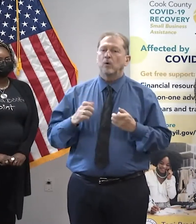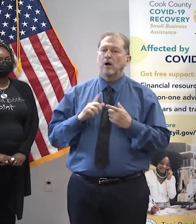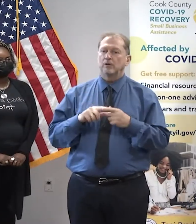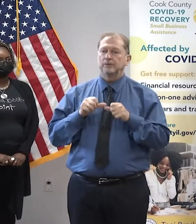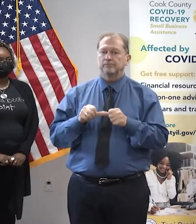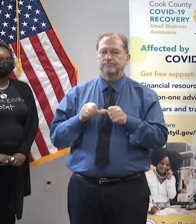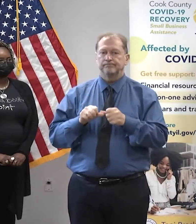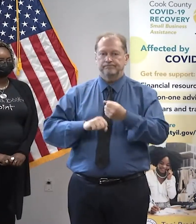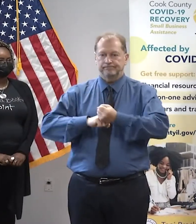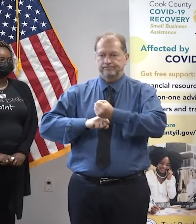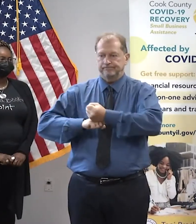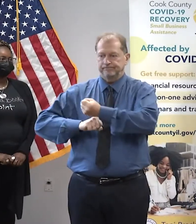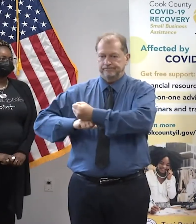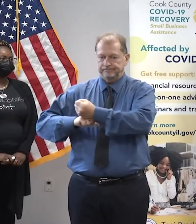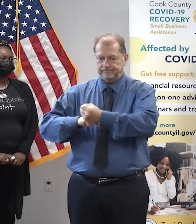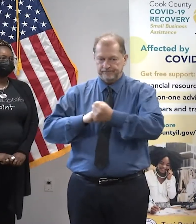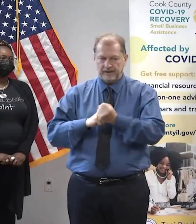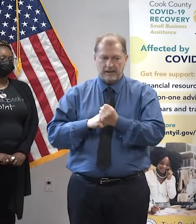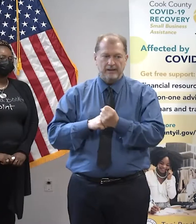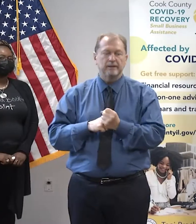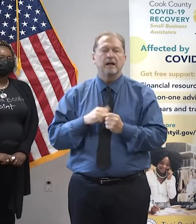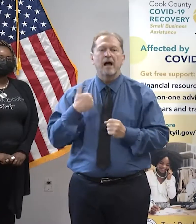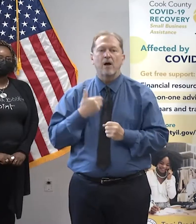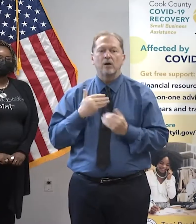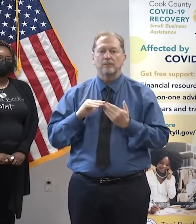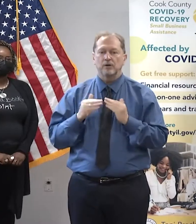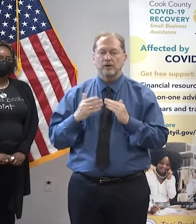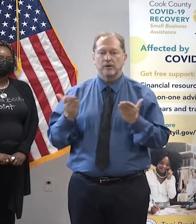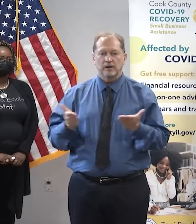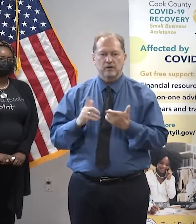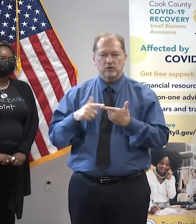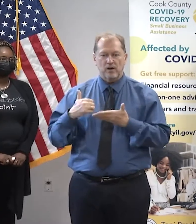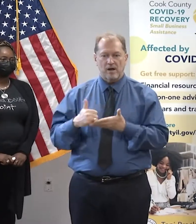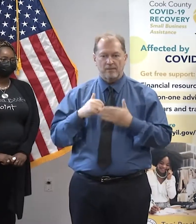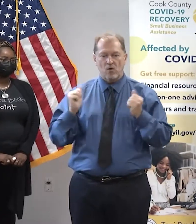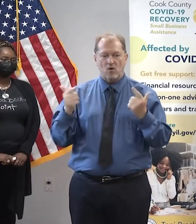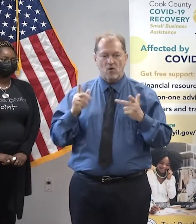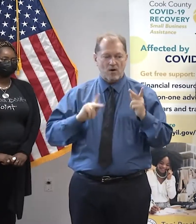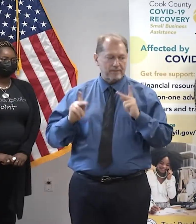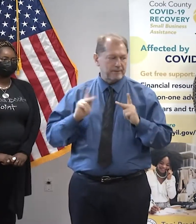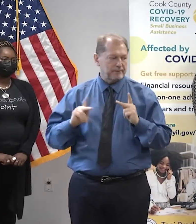solid staple in our community, and we're here to help everyone in our position.